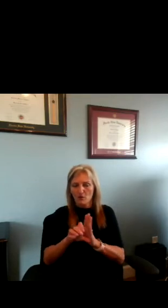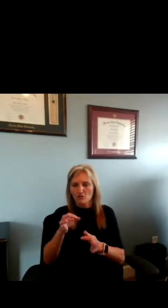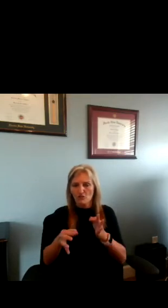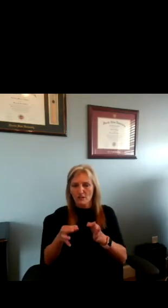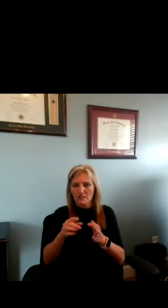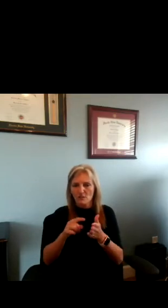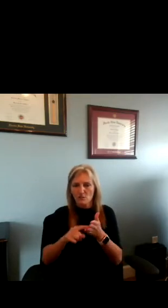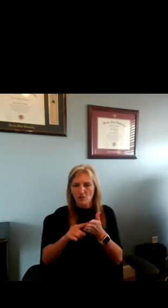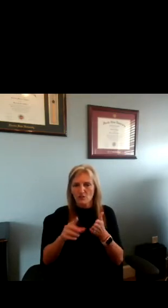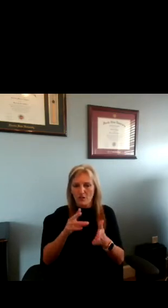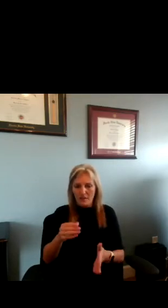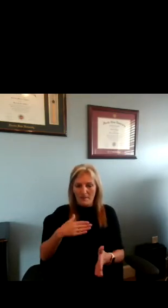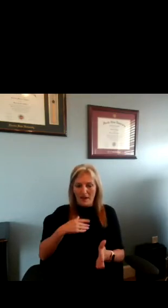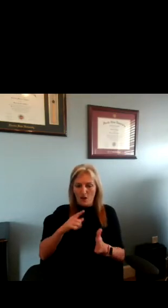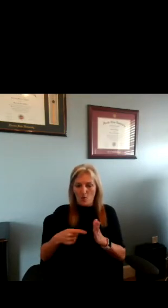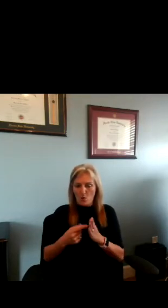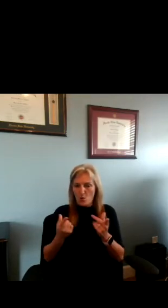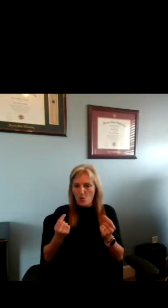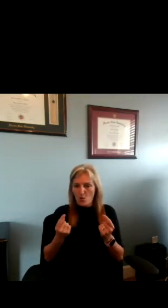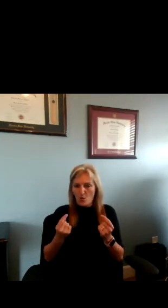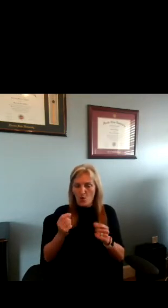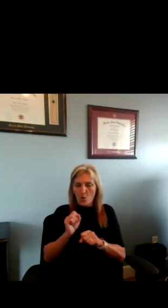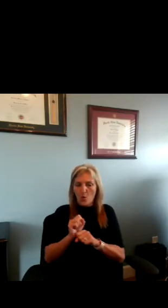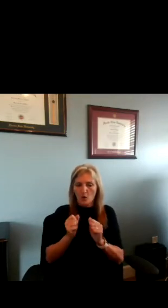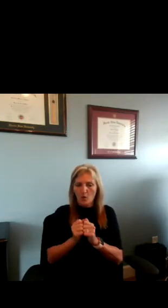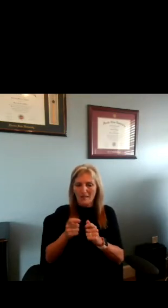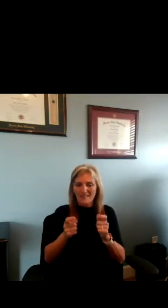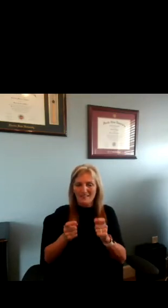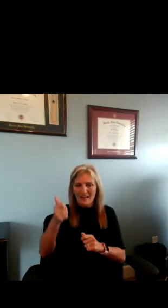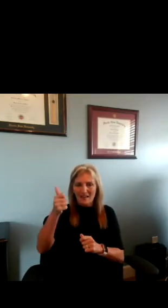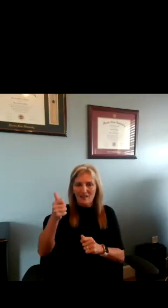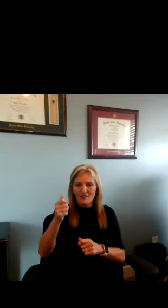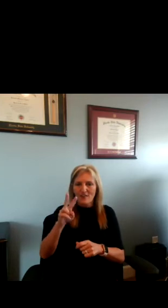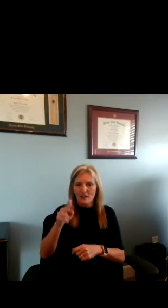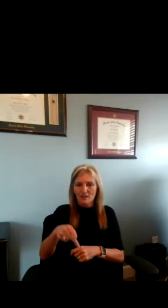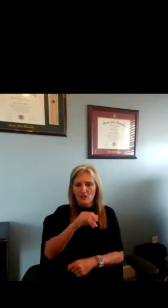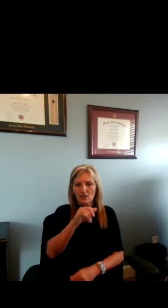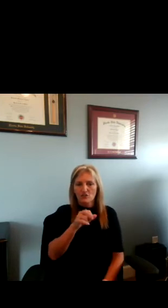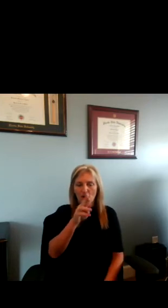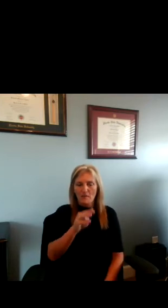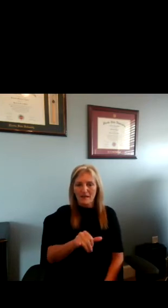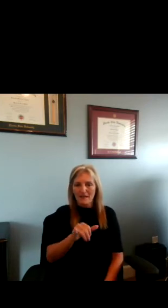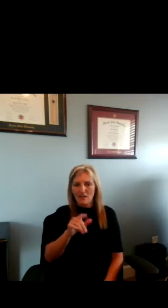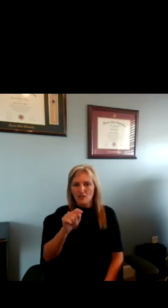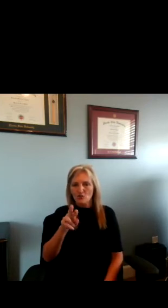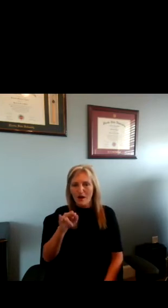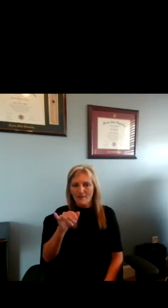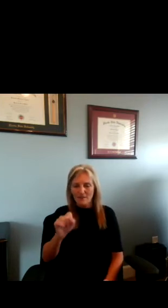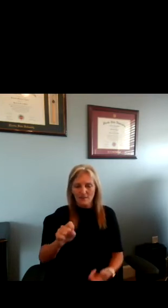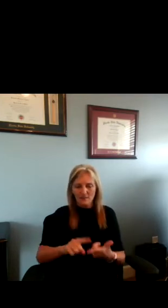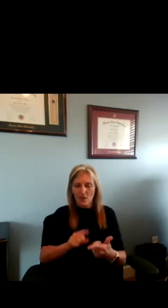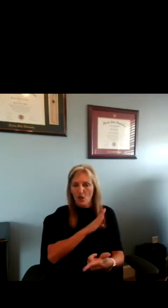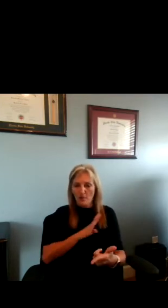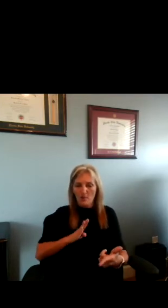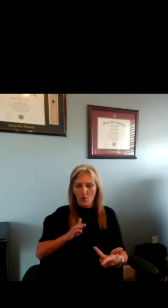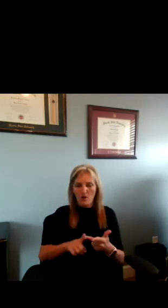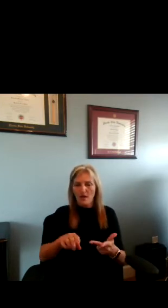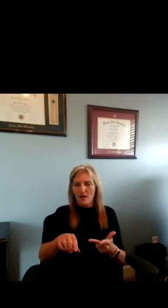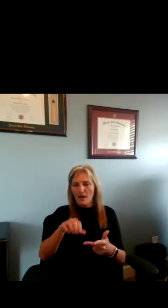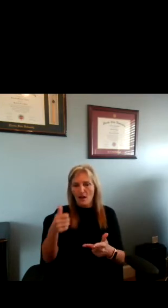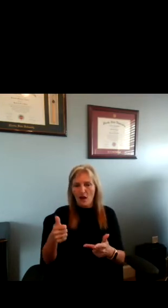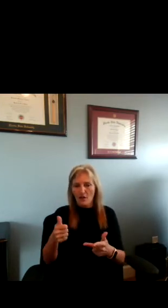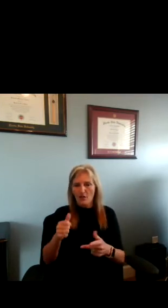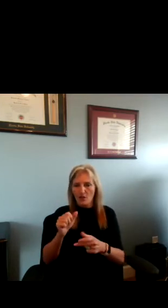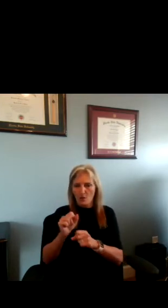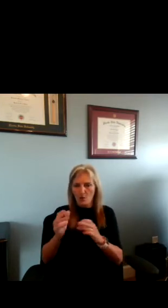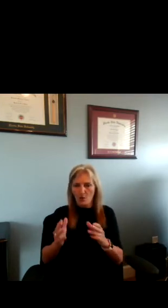in my role, I have the privilege of working closely with our Executive Vice President, Jeremy Travis, our board, and my wonderful colleagues across the criminal justice